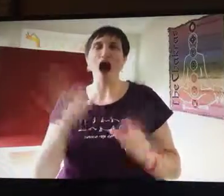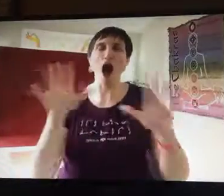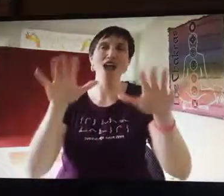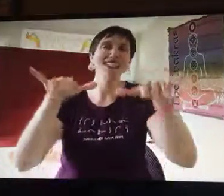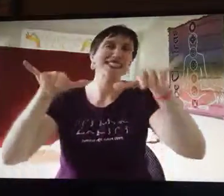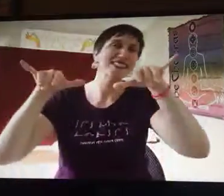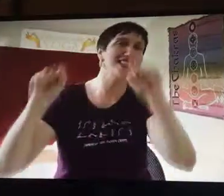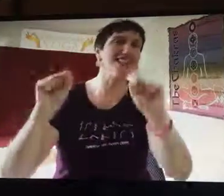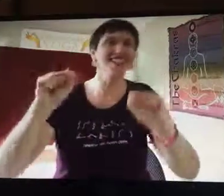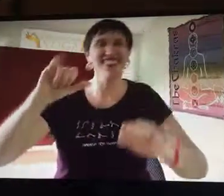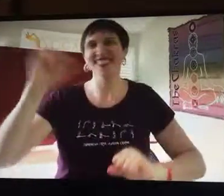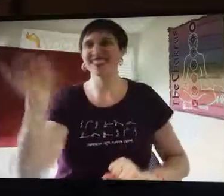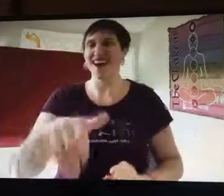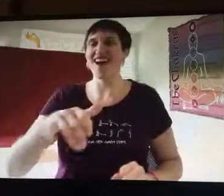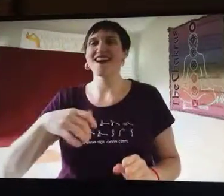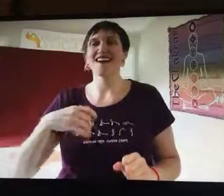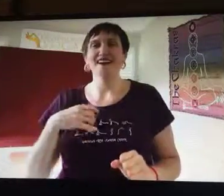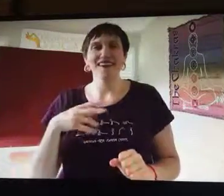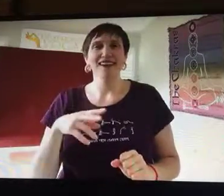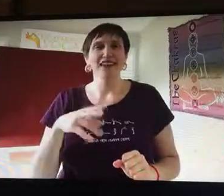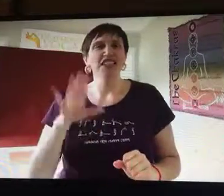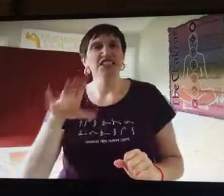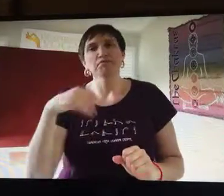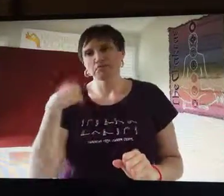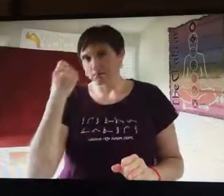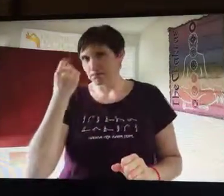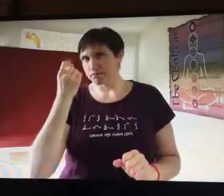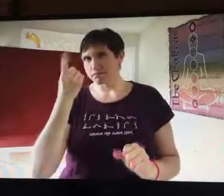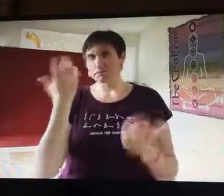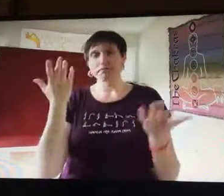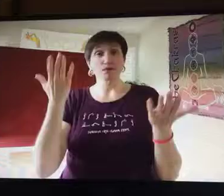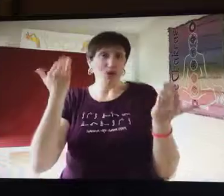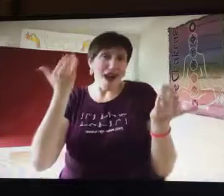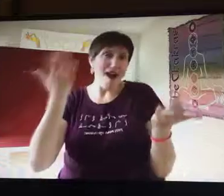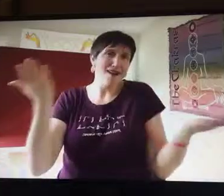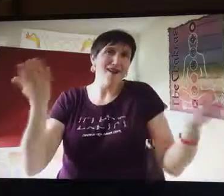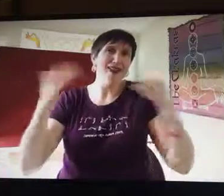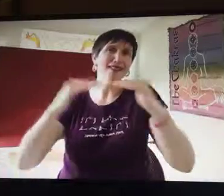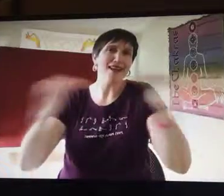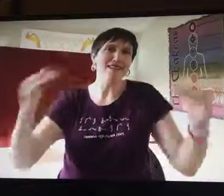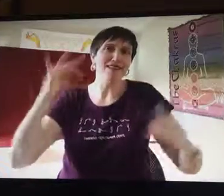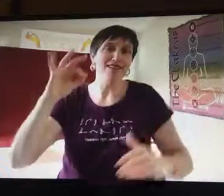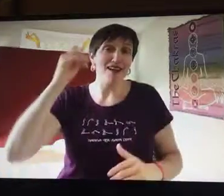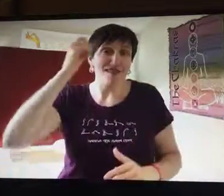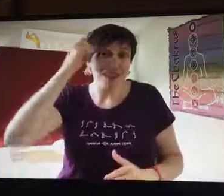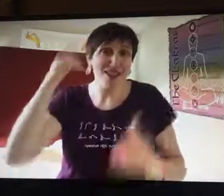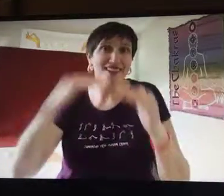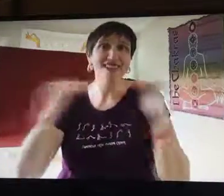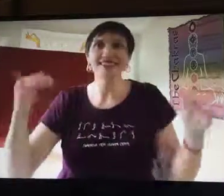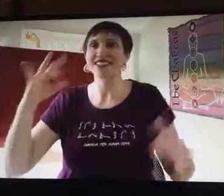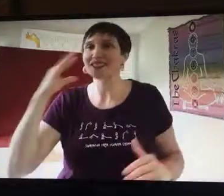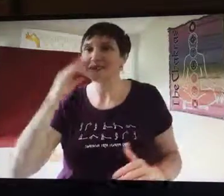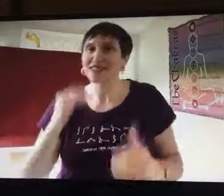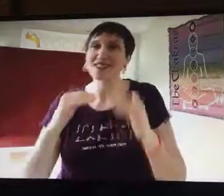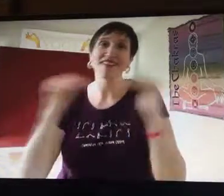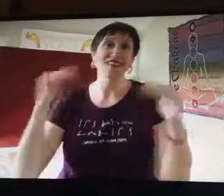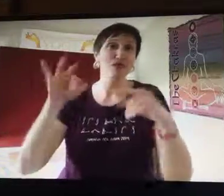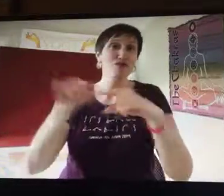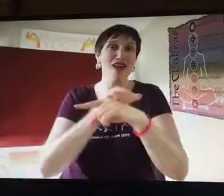they weren't really excited. Yes, that's awesome. I understand. I understand why. Because their level of understanding, their